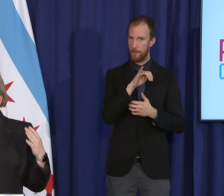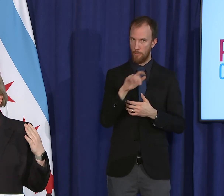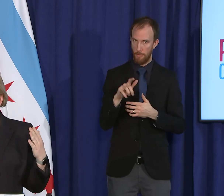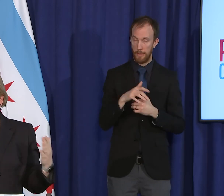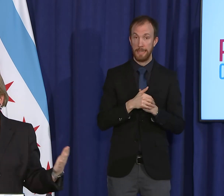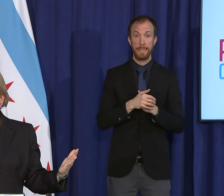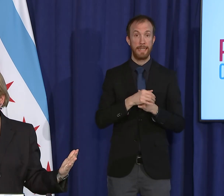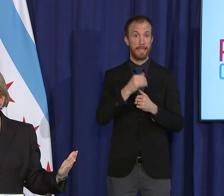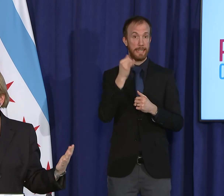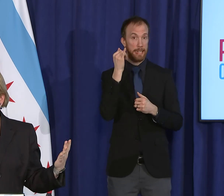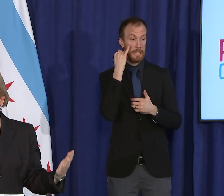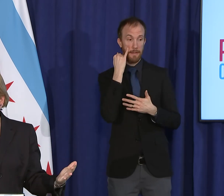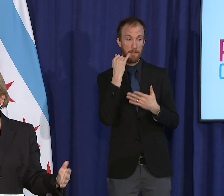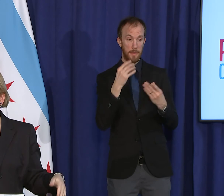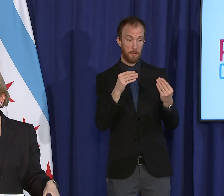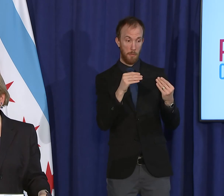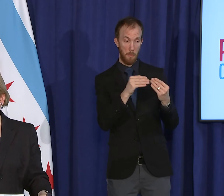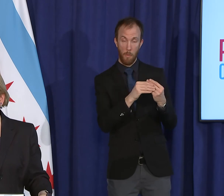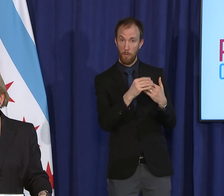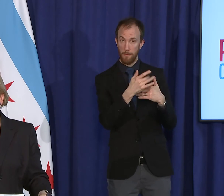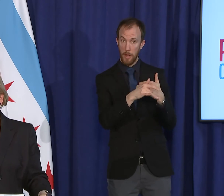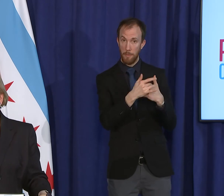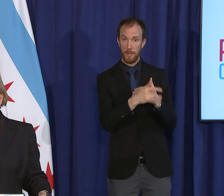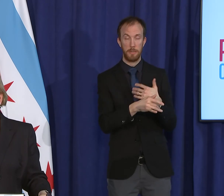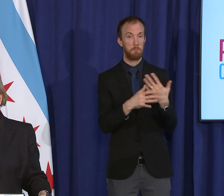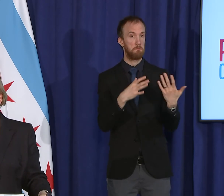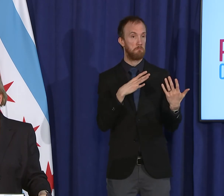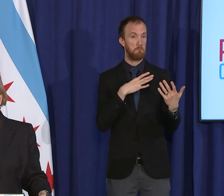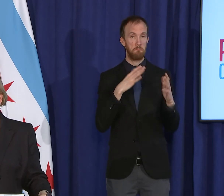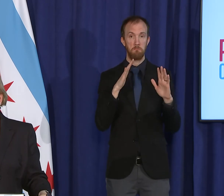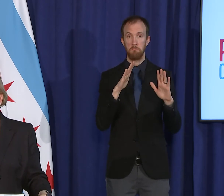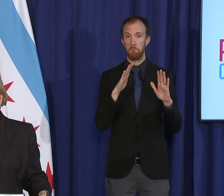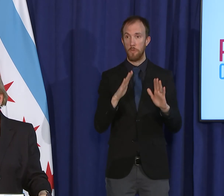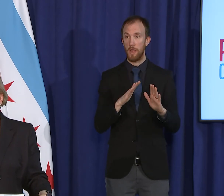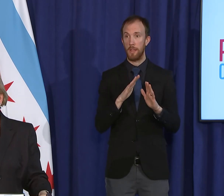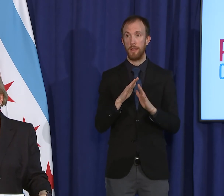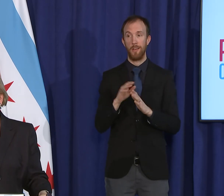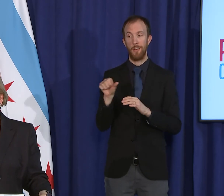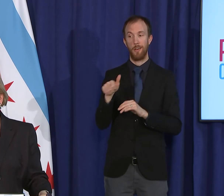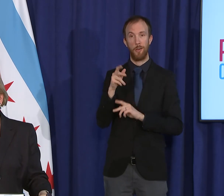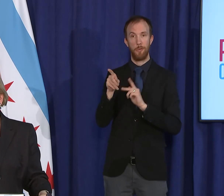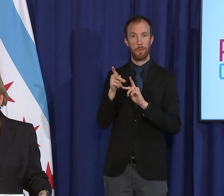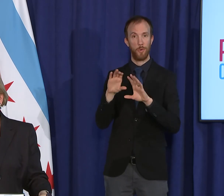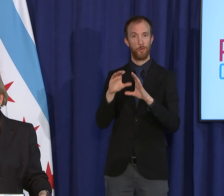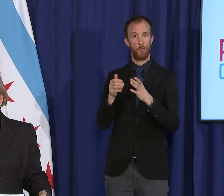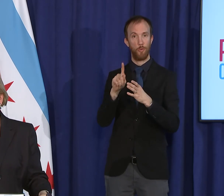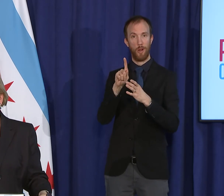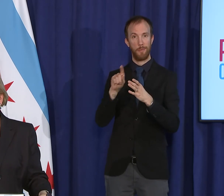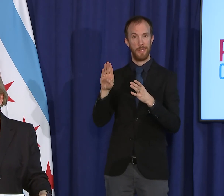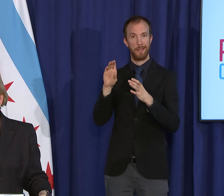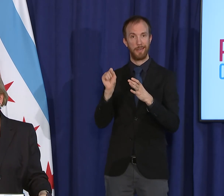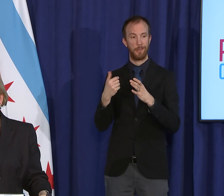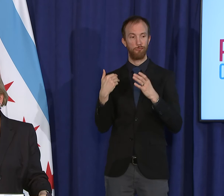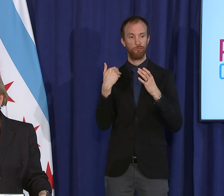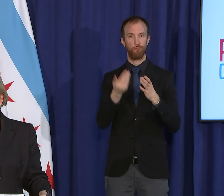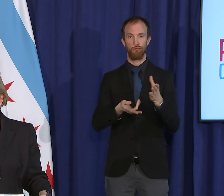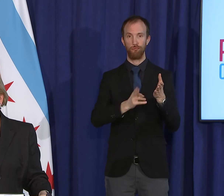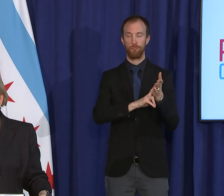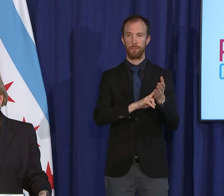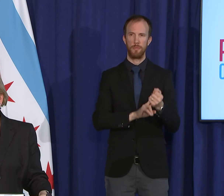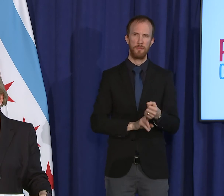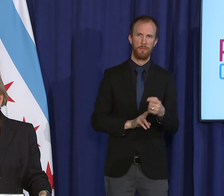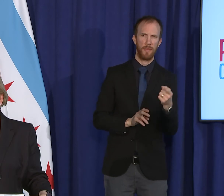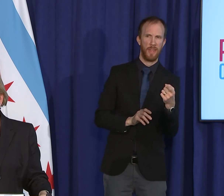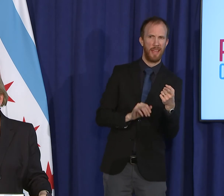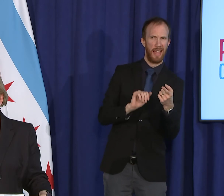fill, great. We would then open them up to people who are in that 1B plus category. How on ZocDoc are you able to